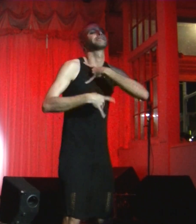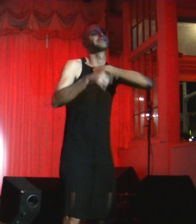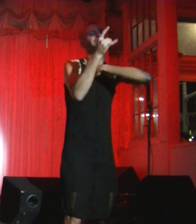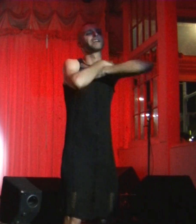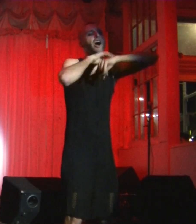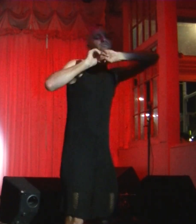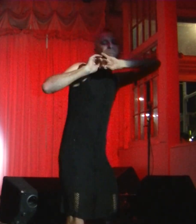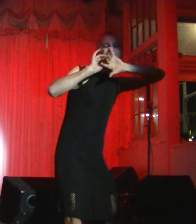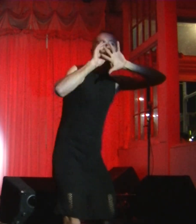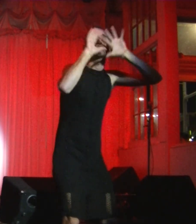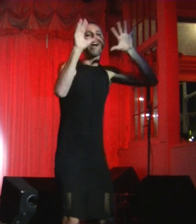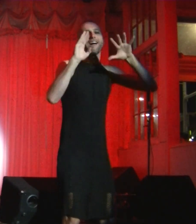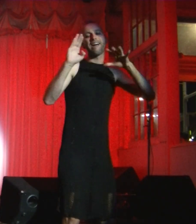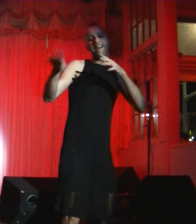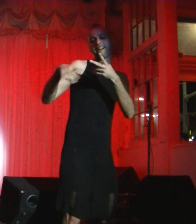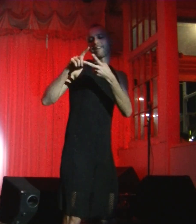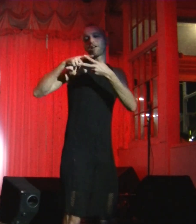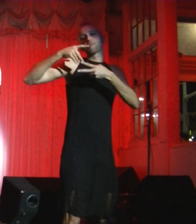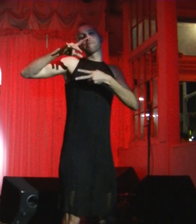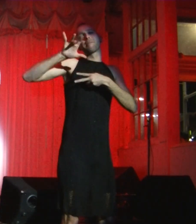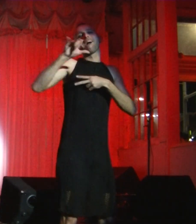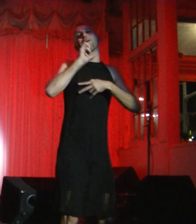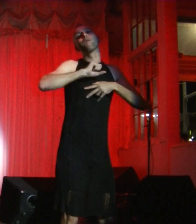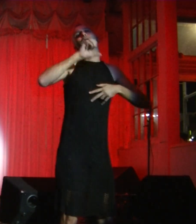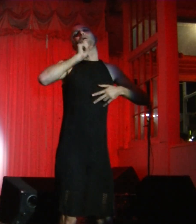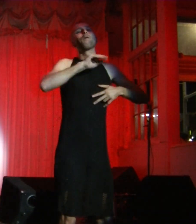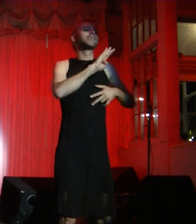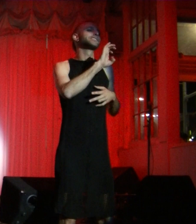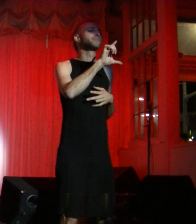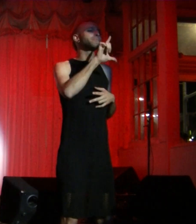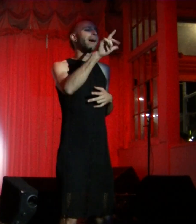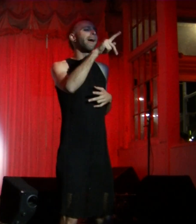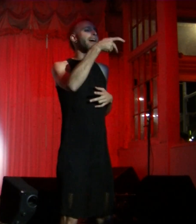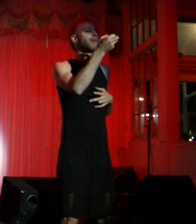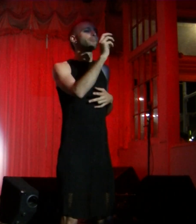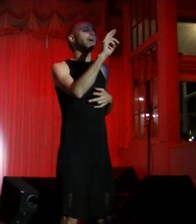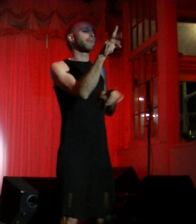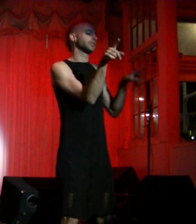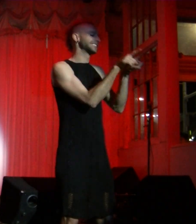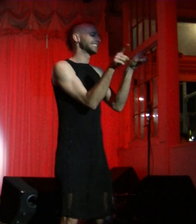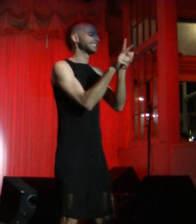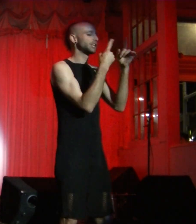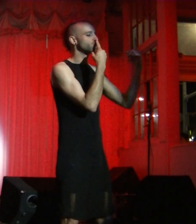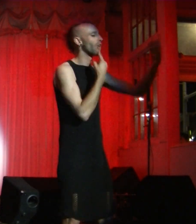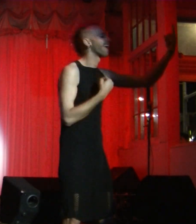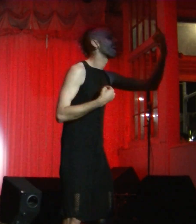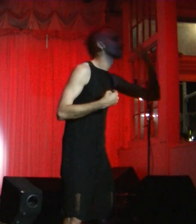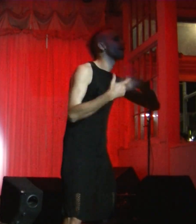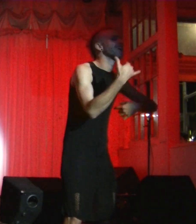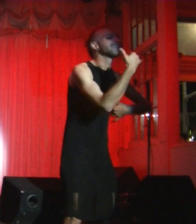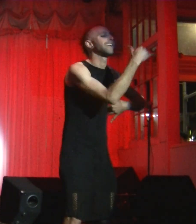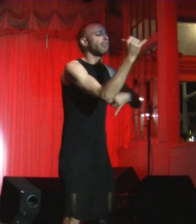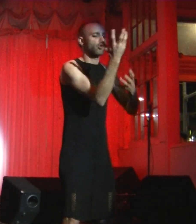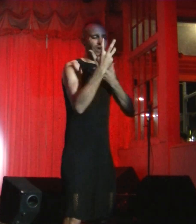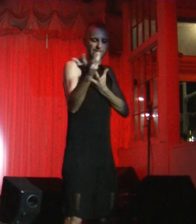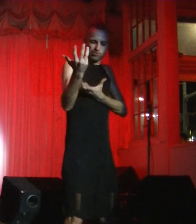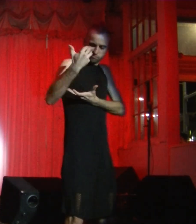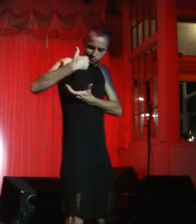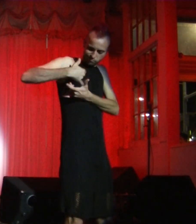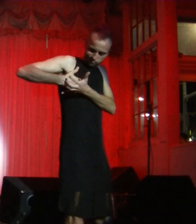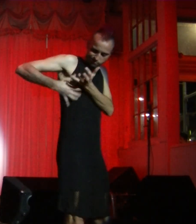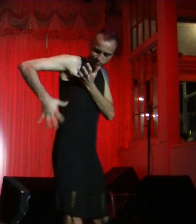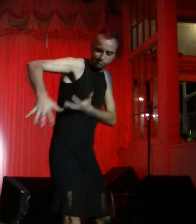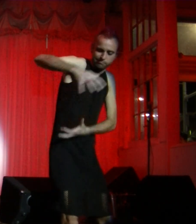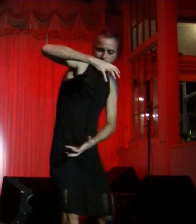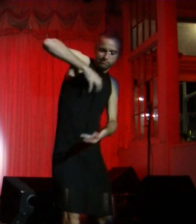orange, bell pepper yellow and red. I want you mixed up in me. Push the